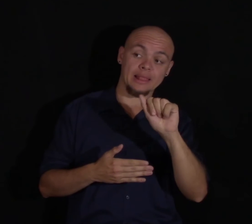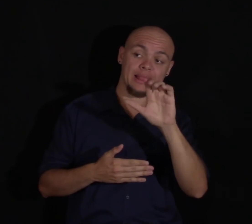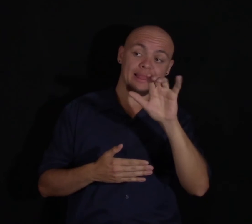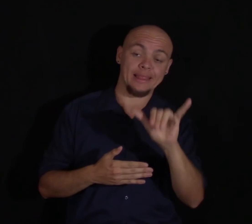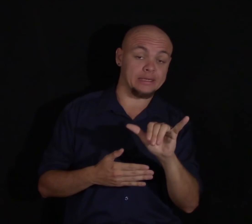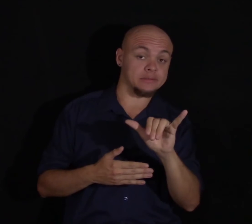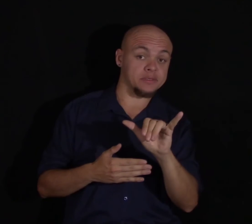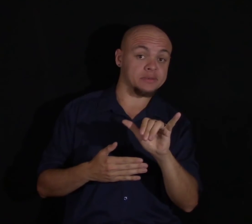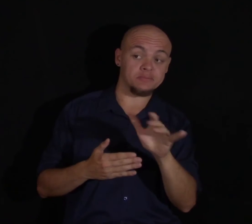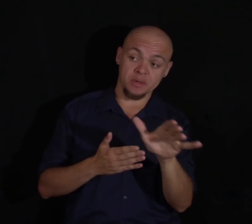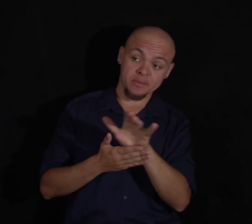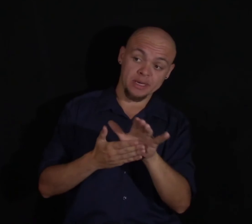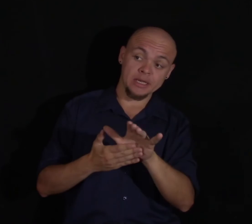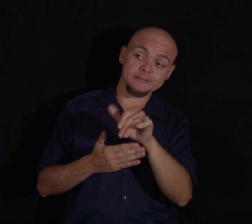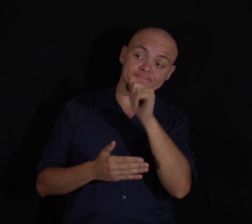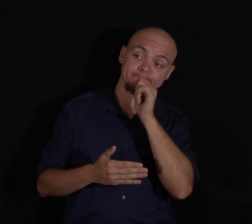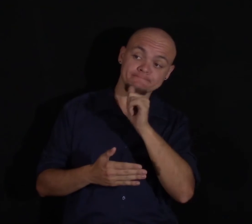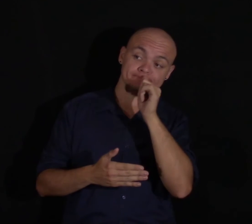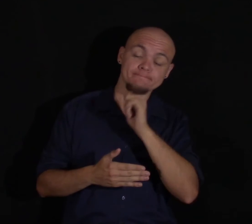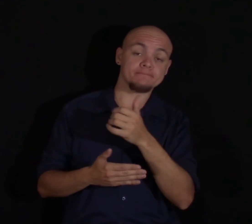be tolerated by my younger protectors.